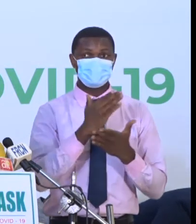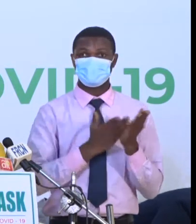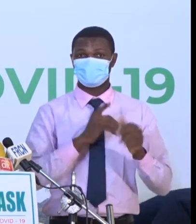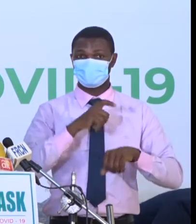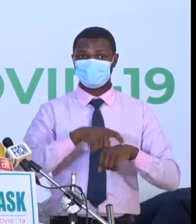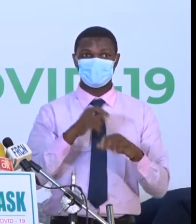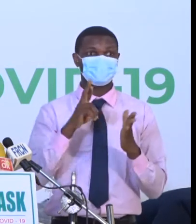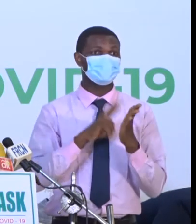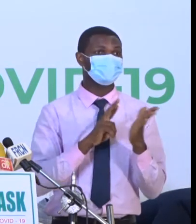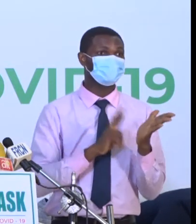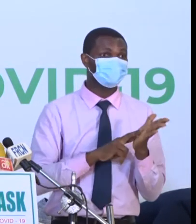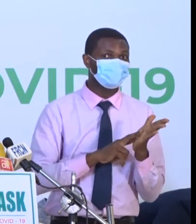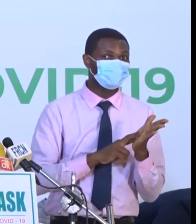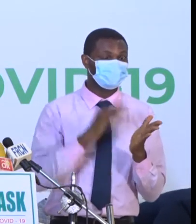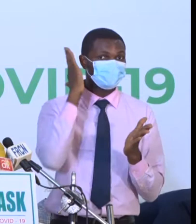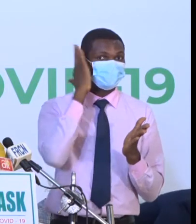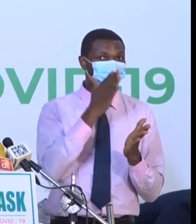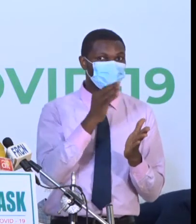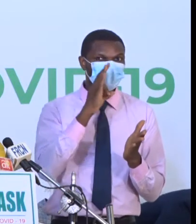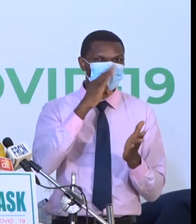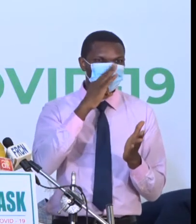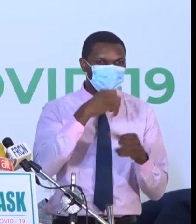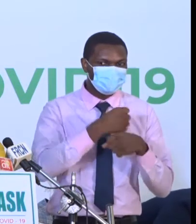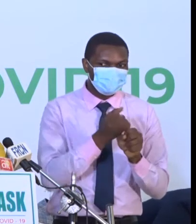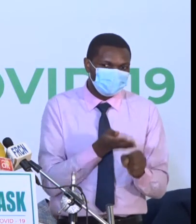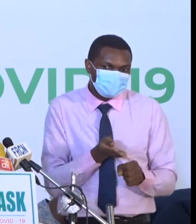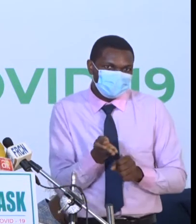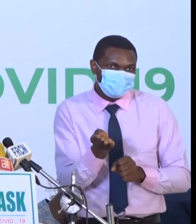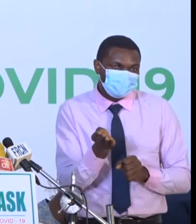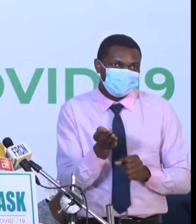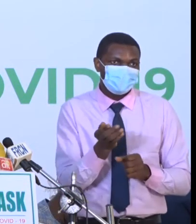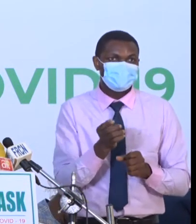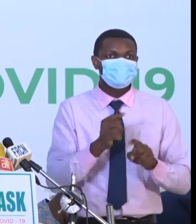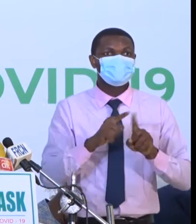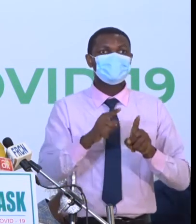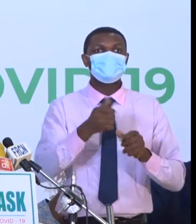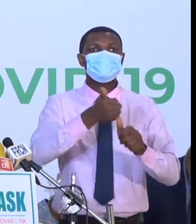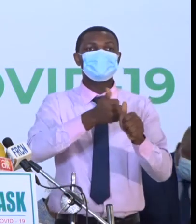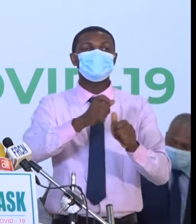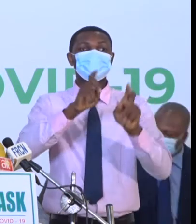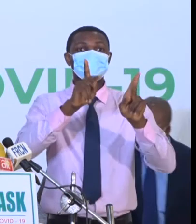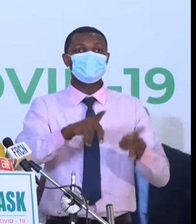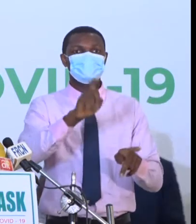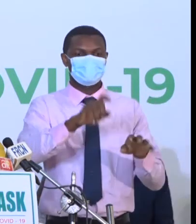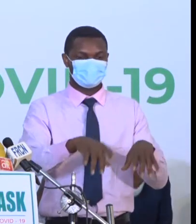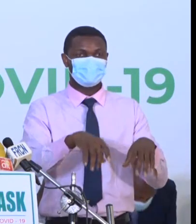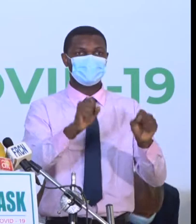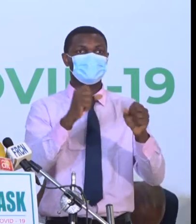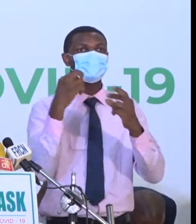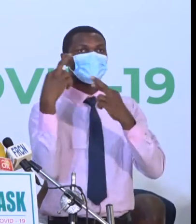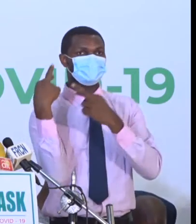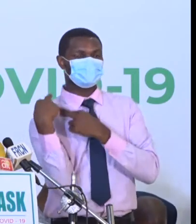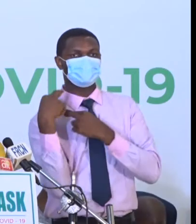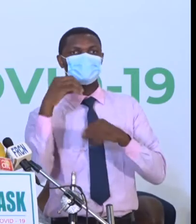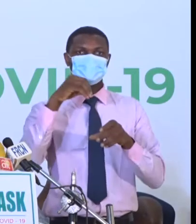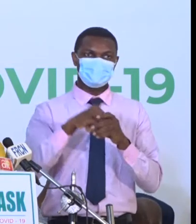by agents, but to be honest, everyone has to take responsibility for the test result in your